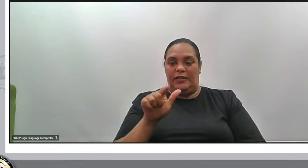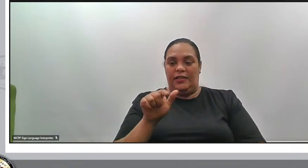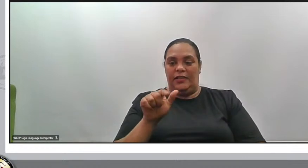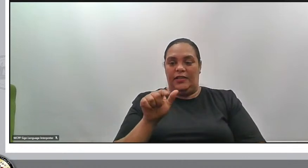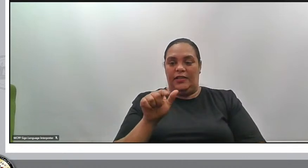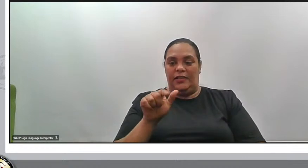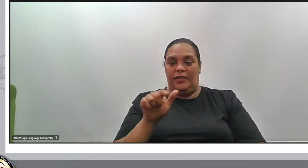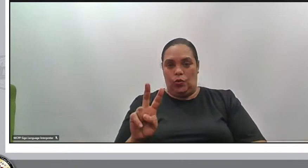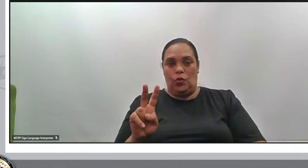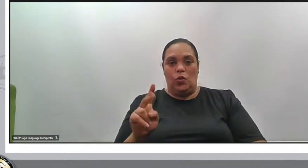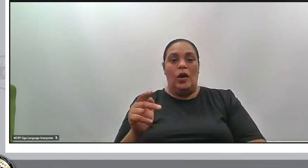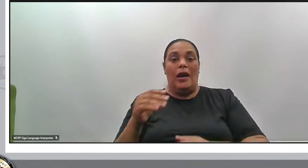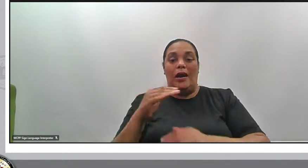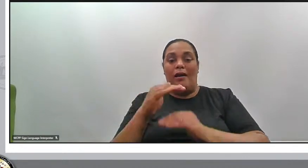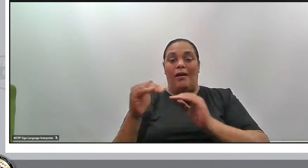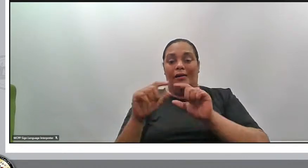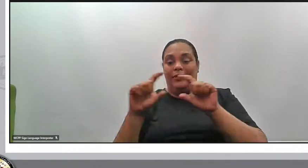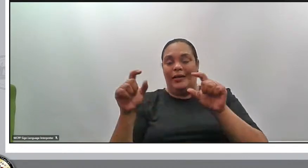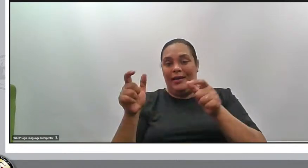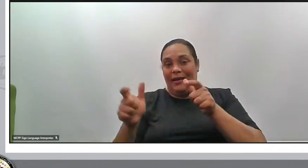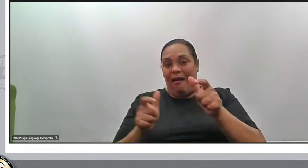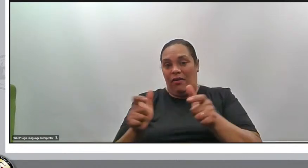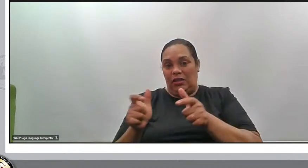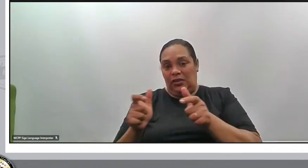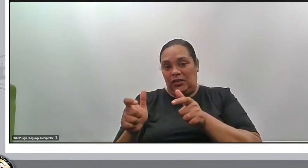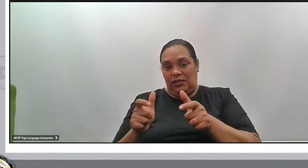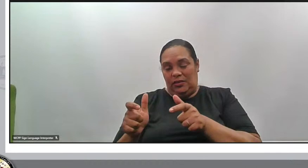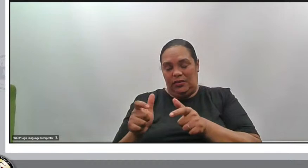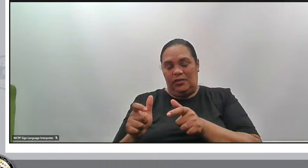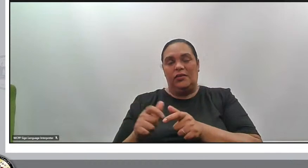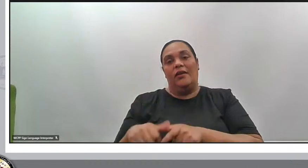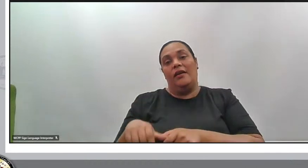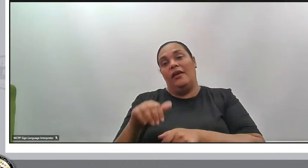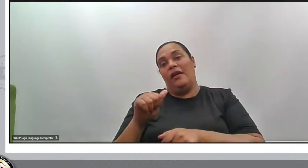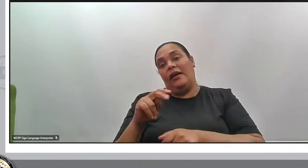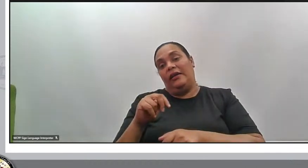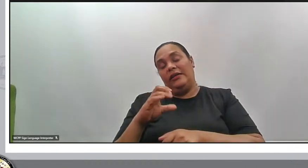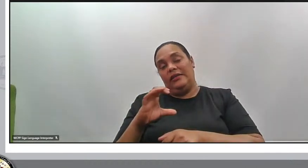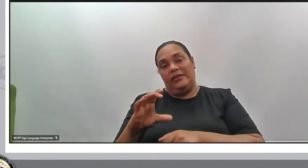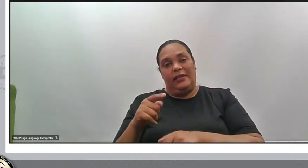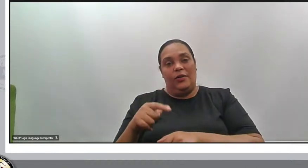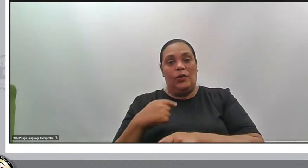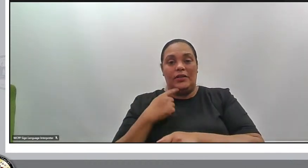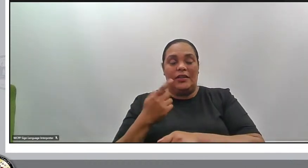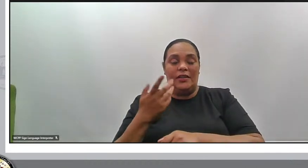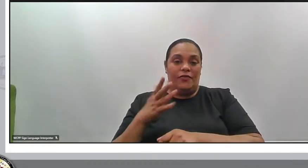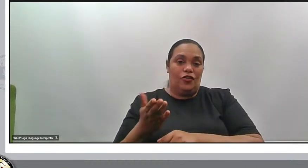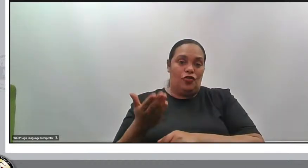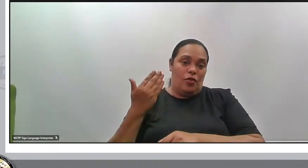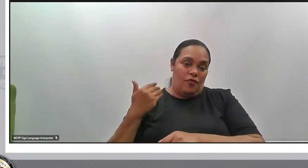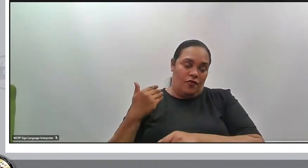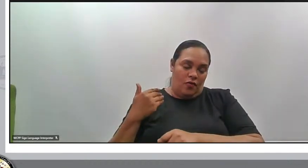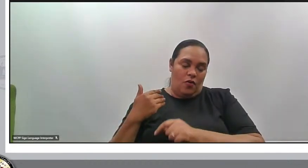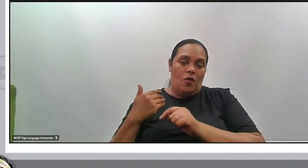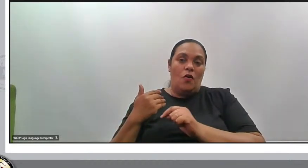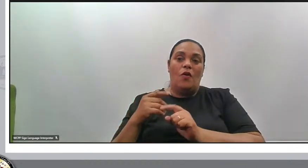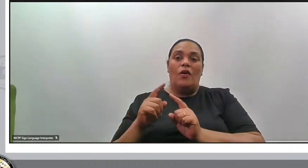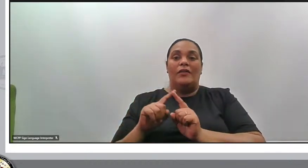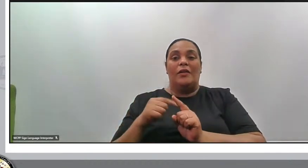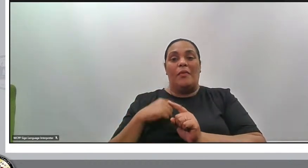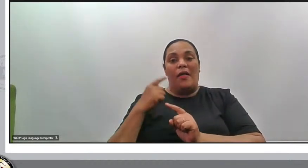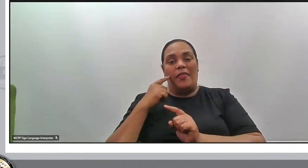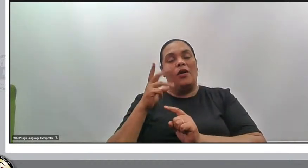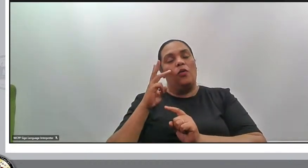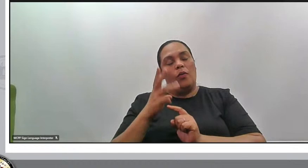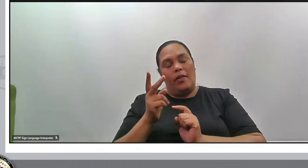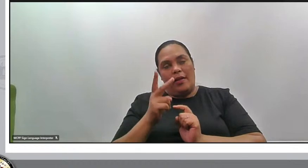7.2, under governance, the ANC has raised it before, and I think we're going to raise it